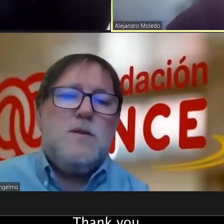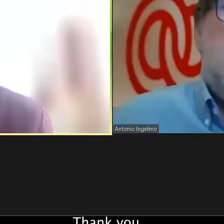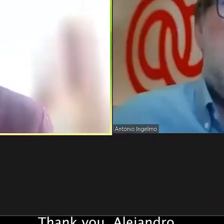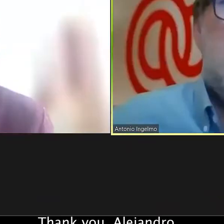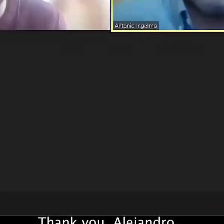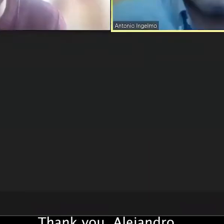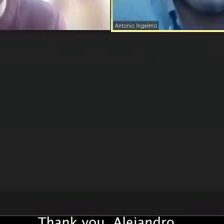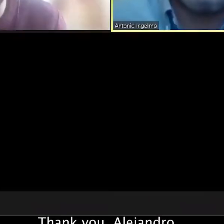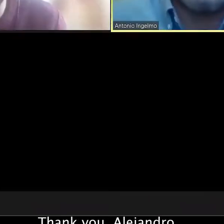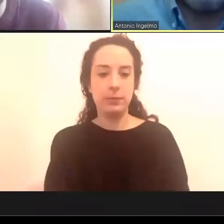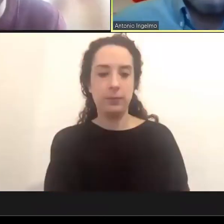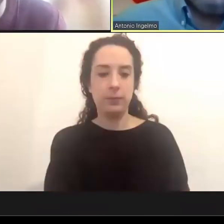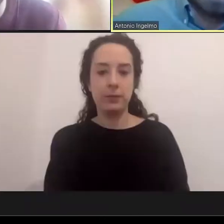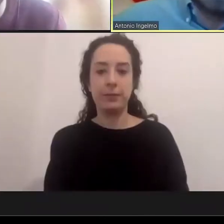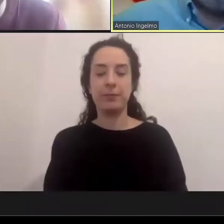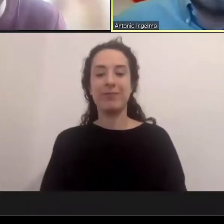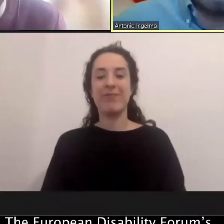Thank you, Alejandro.